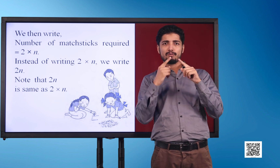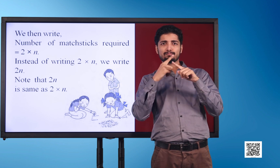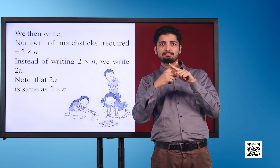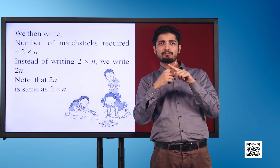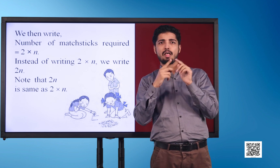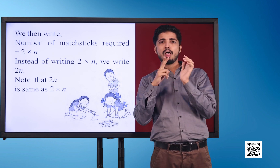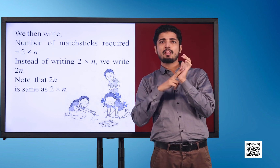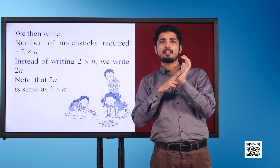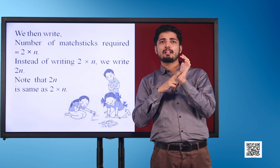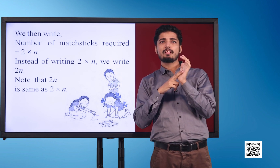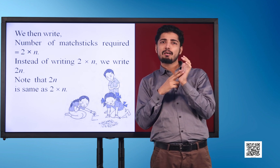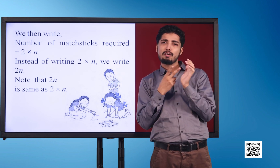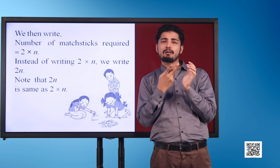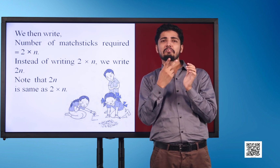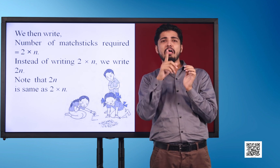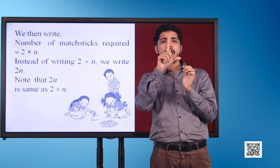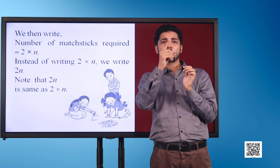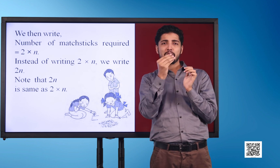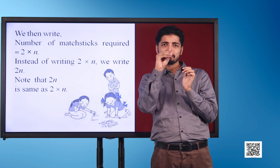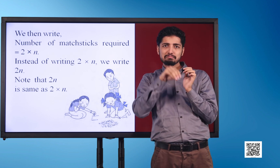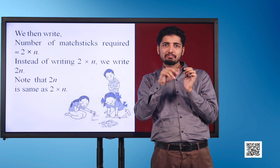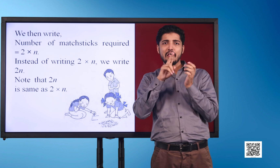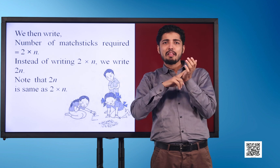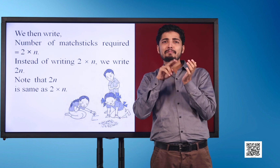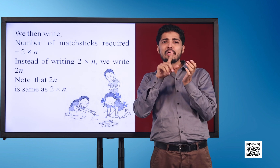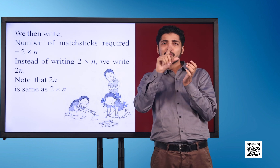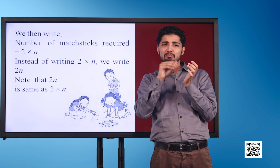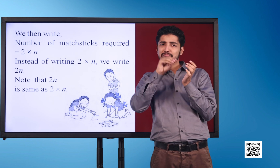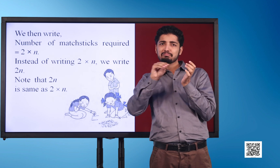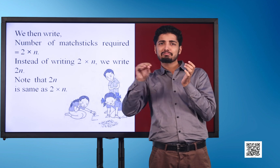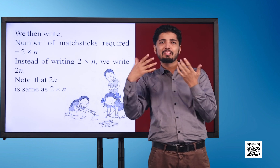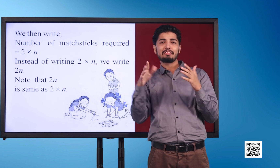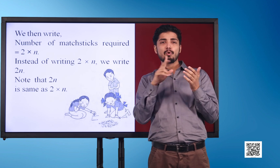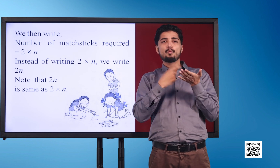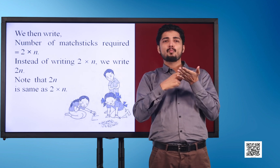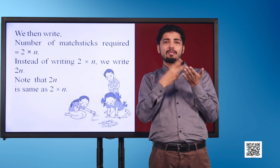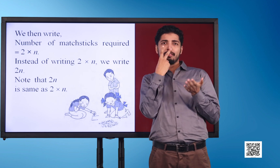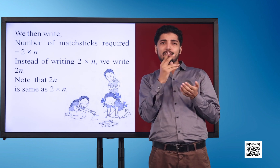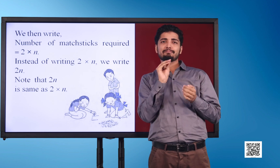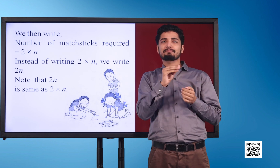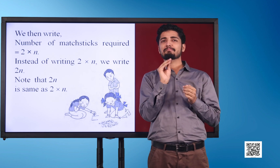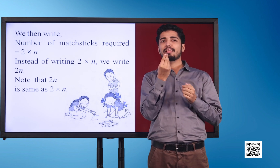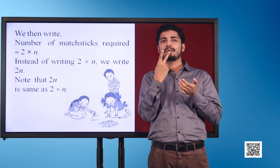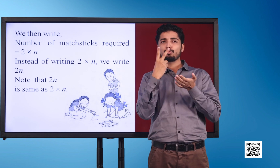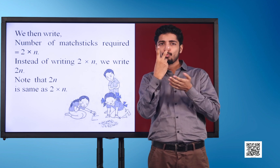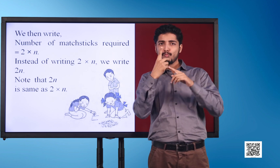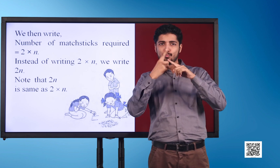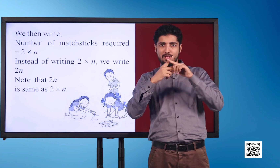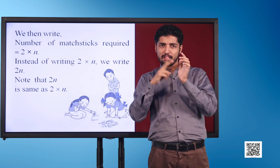Note that 2n is same as 2 multiplied by